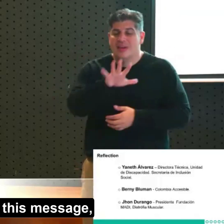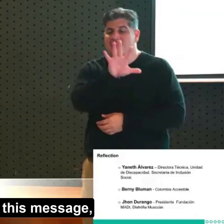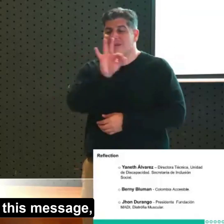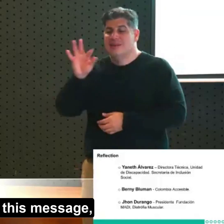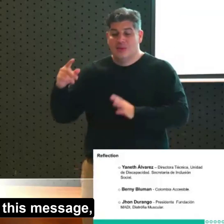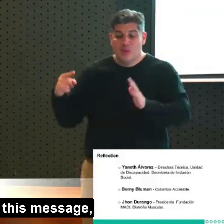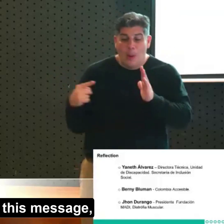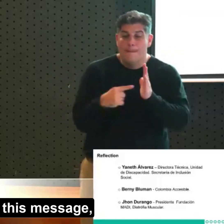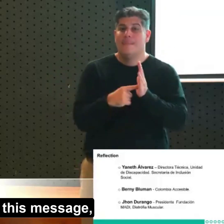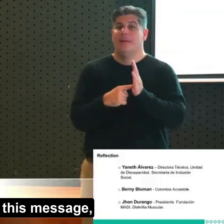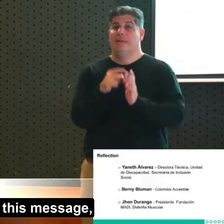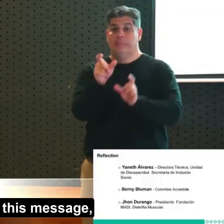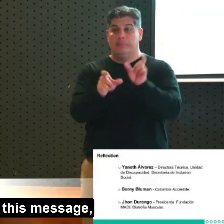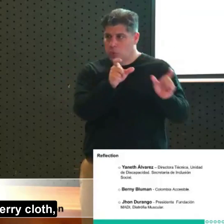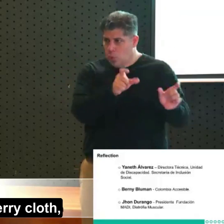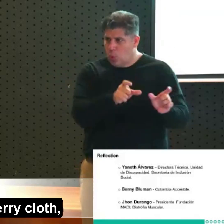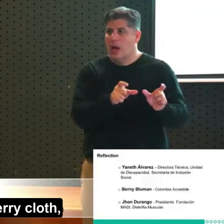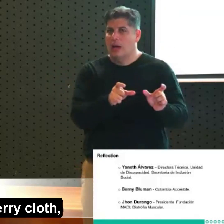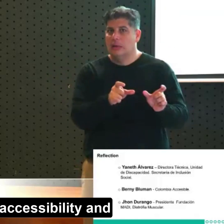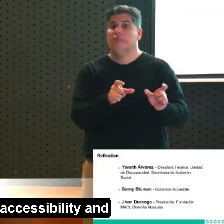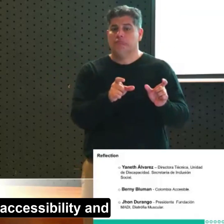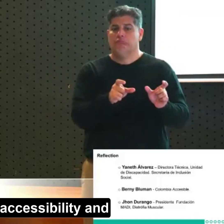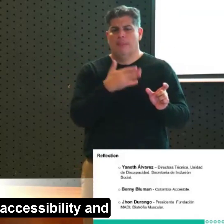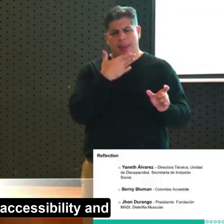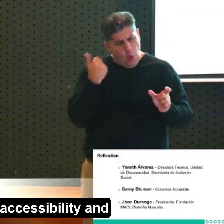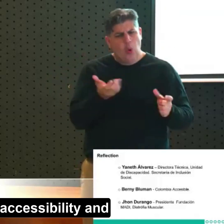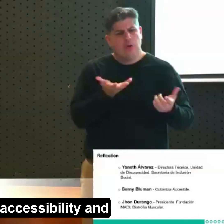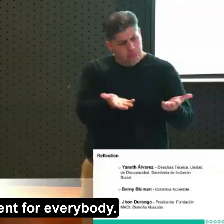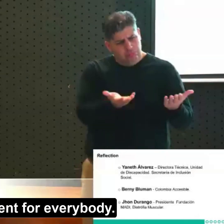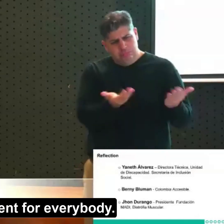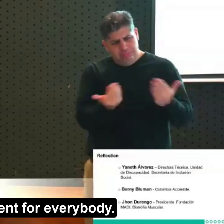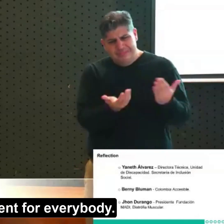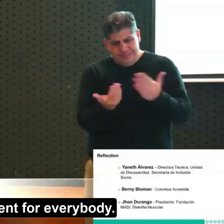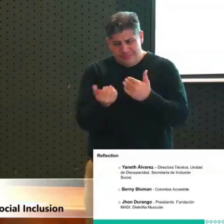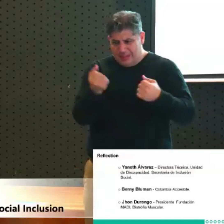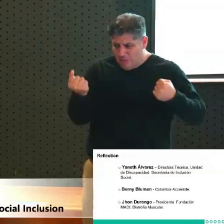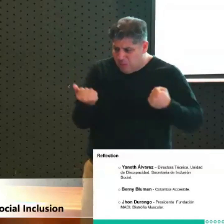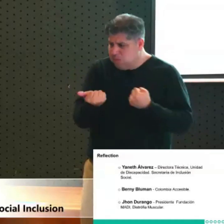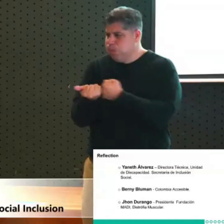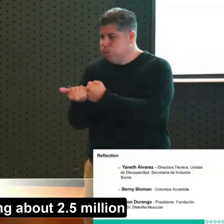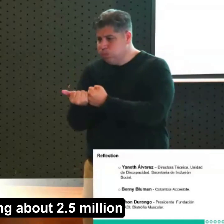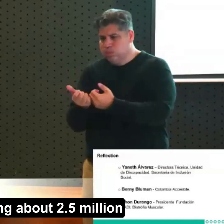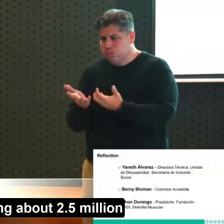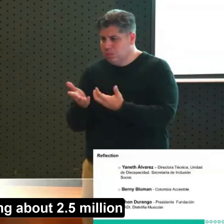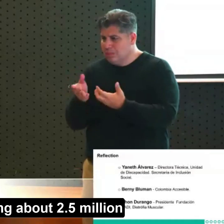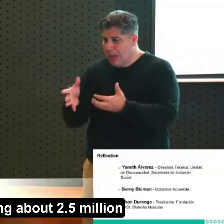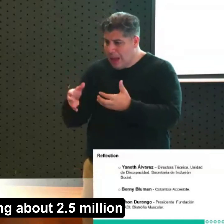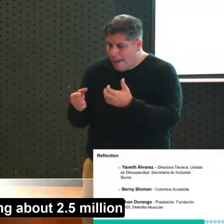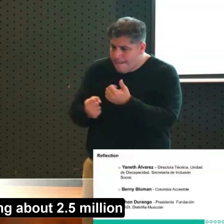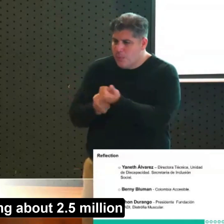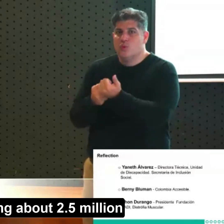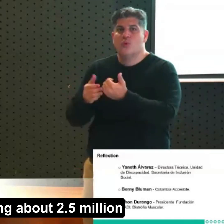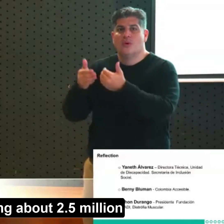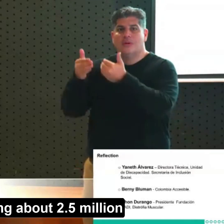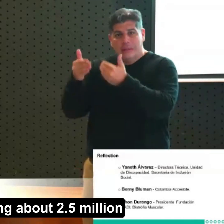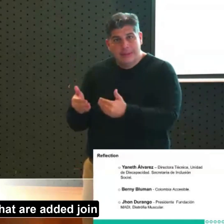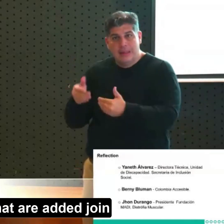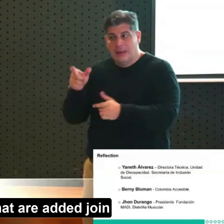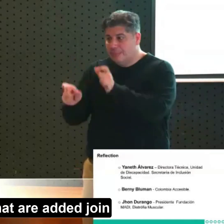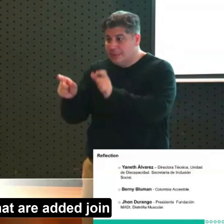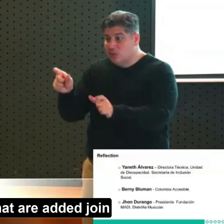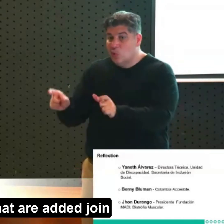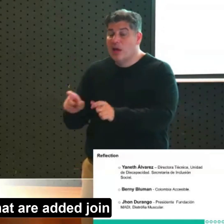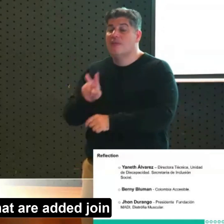residents join in this necessary cause, which is accessibility and environment for everybody, we're talking about 2.5